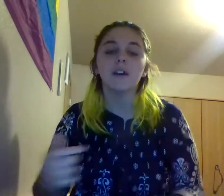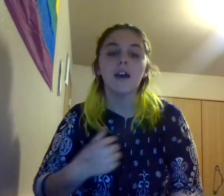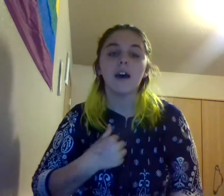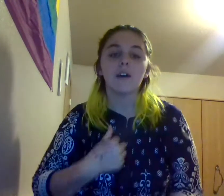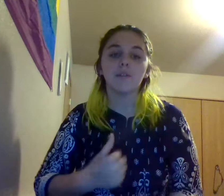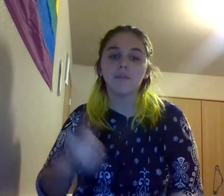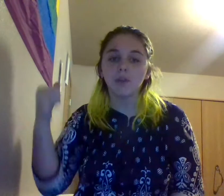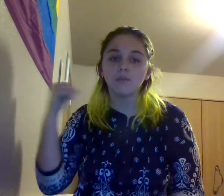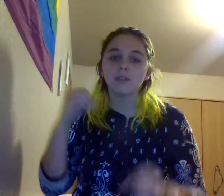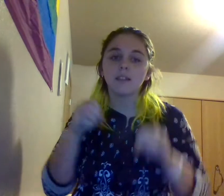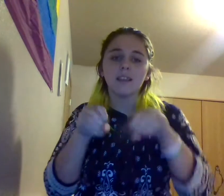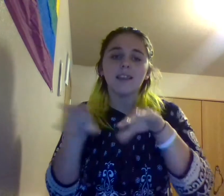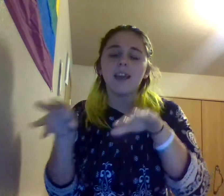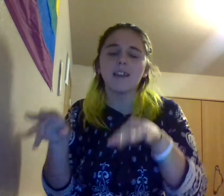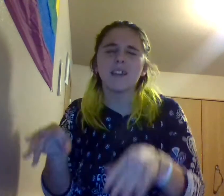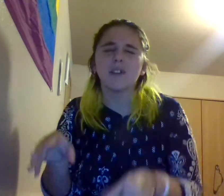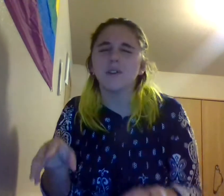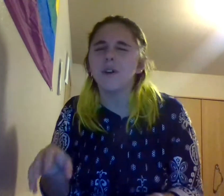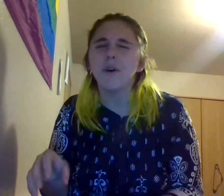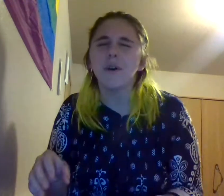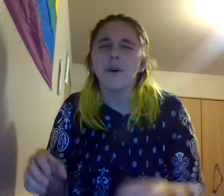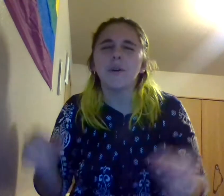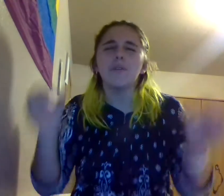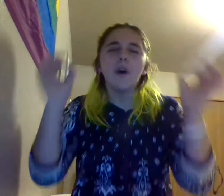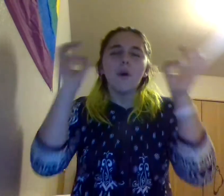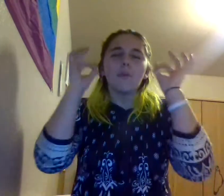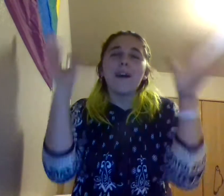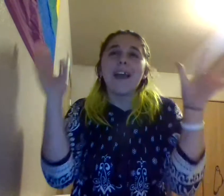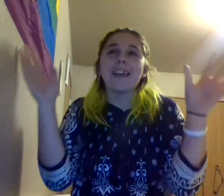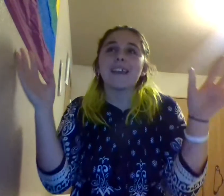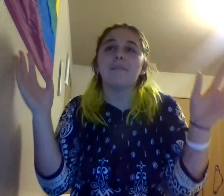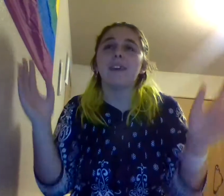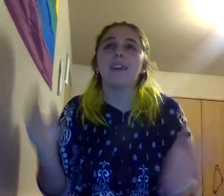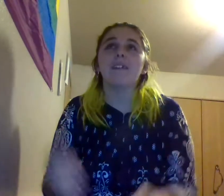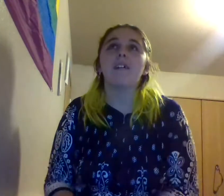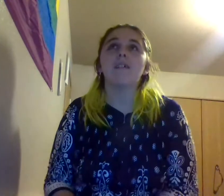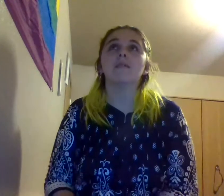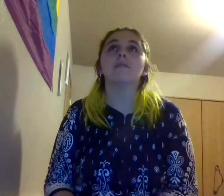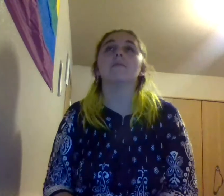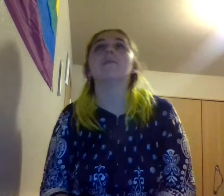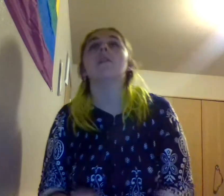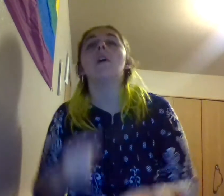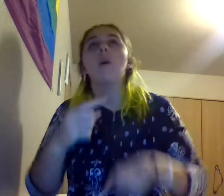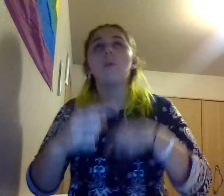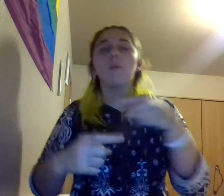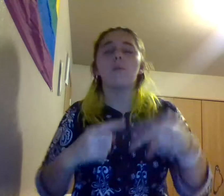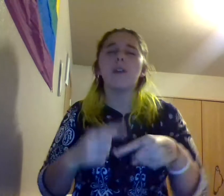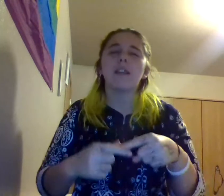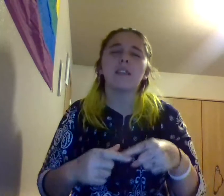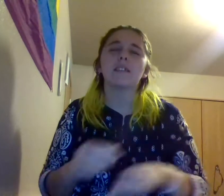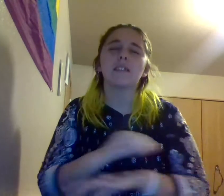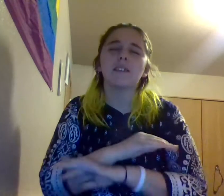I refuse to let it go. Wake me up when this is